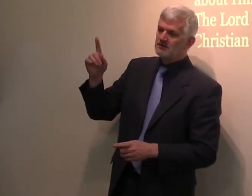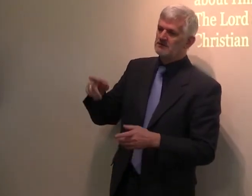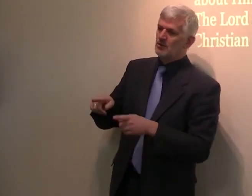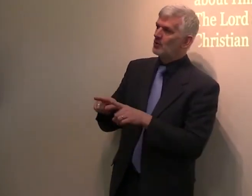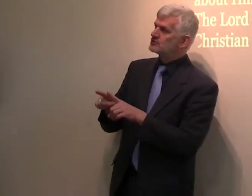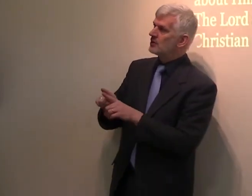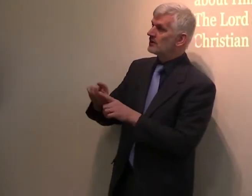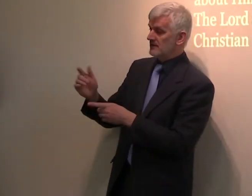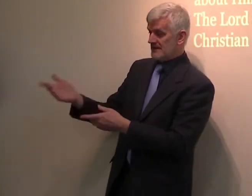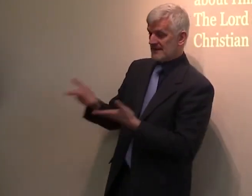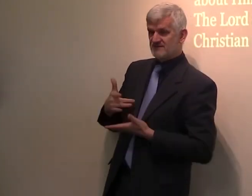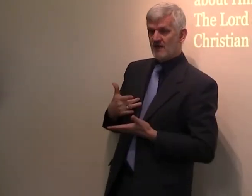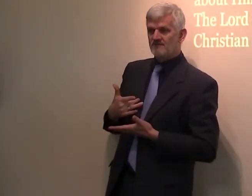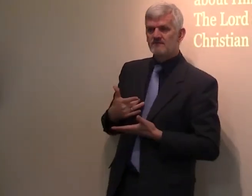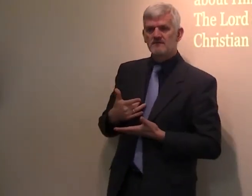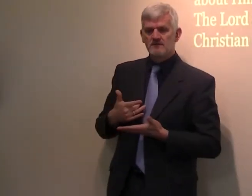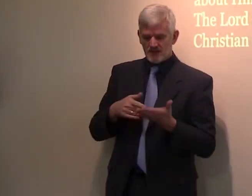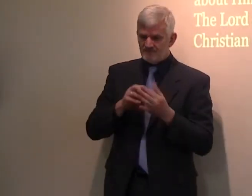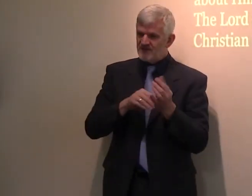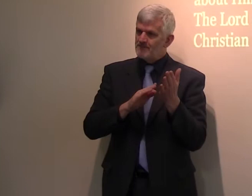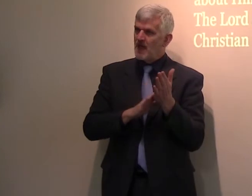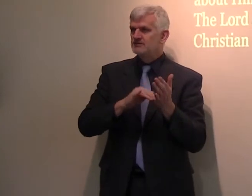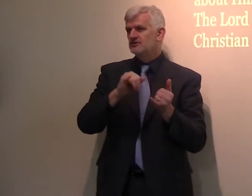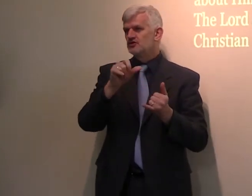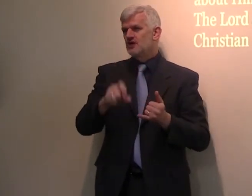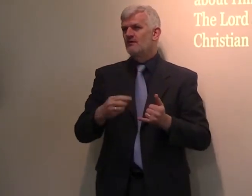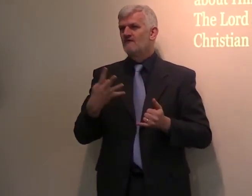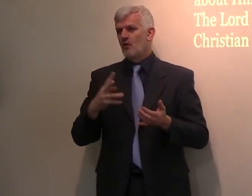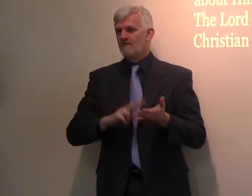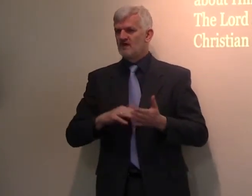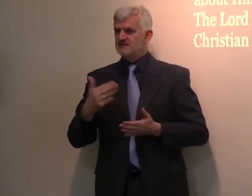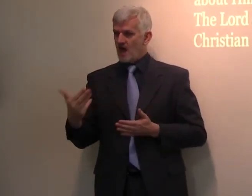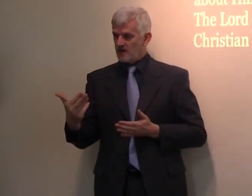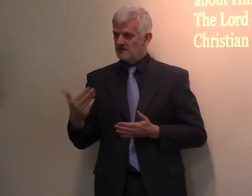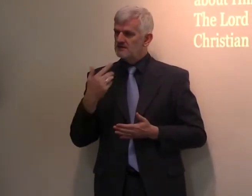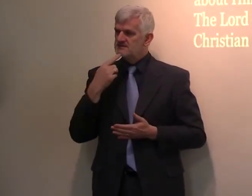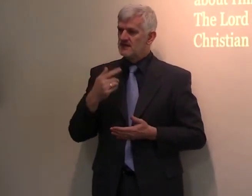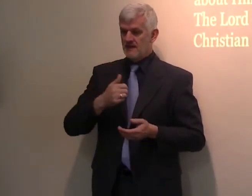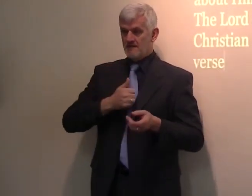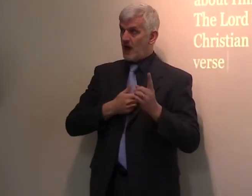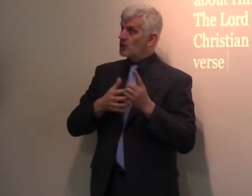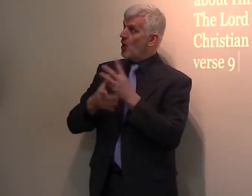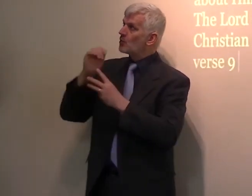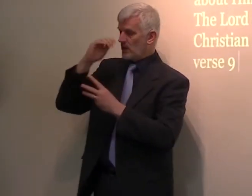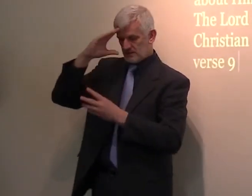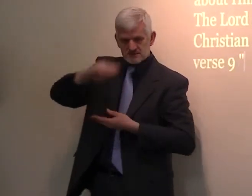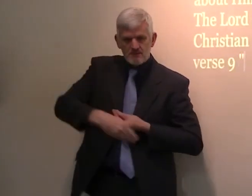Philippians 4 verse 9, my God shall supply all your need according to His riches